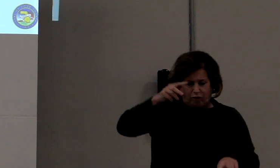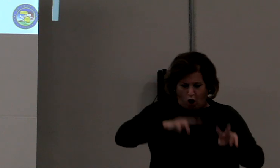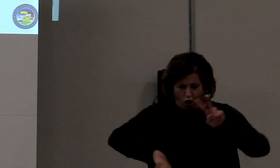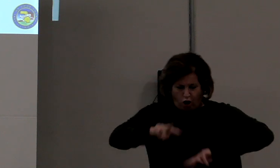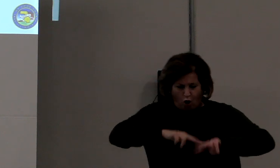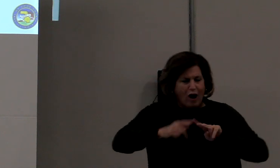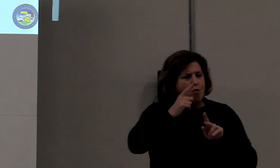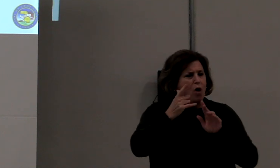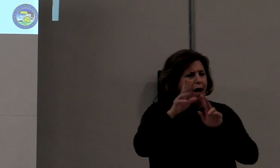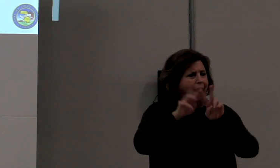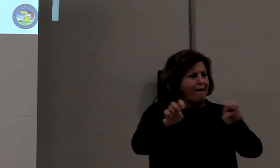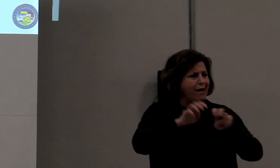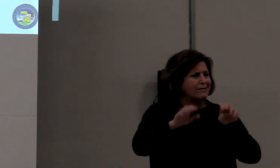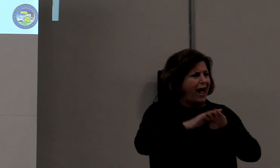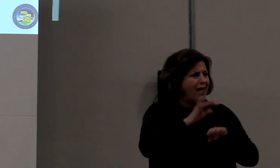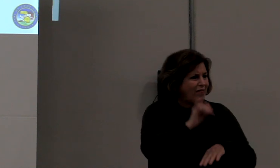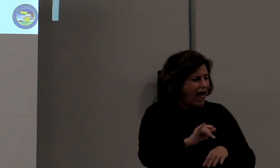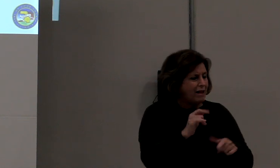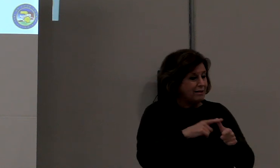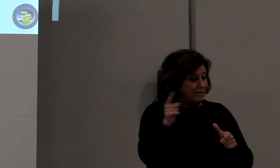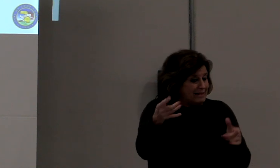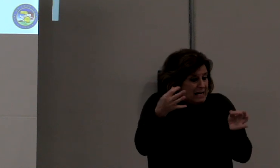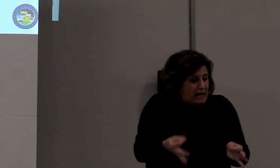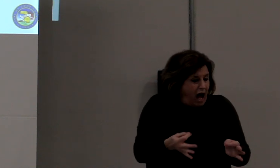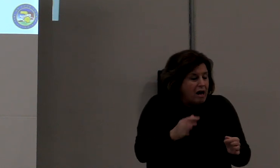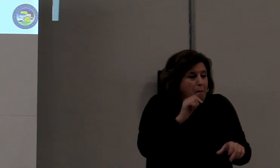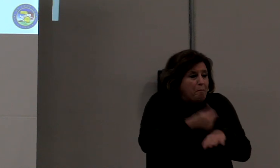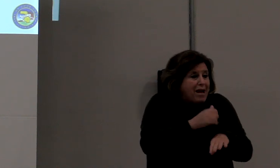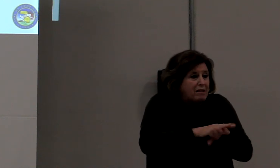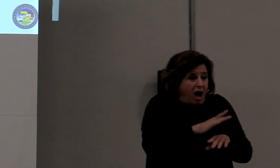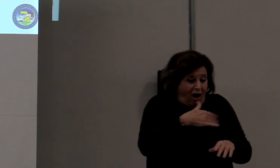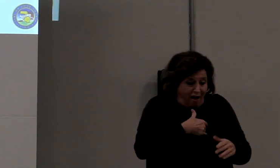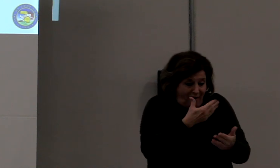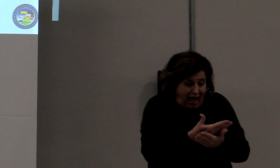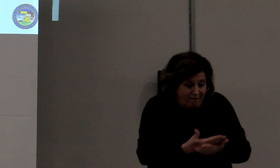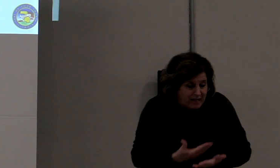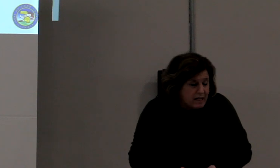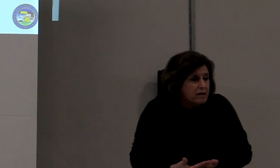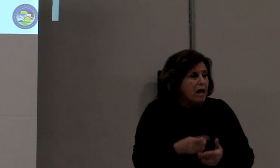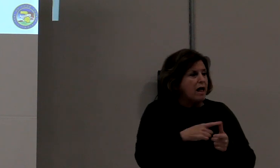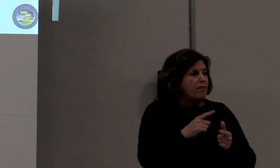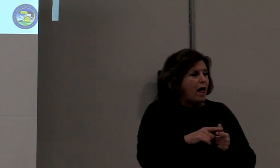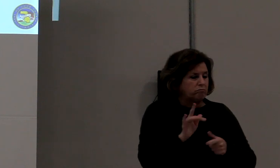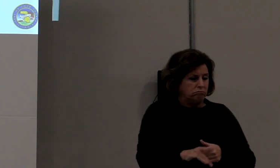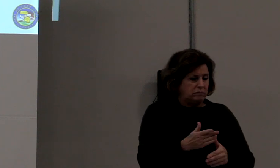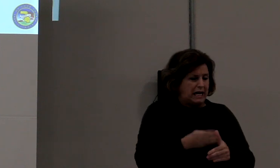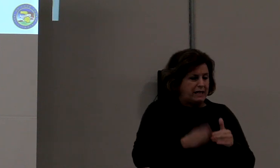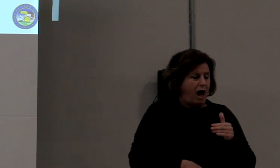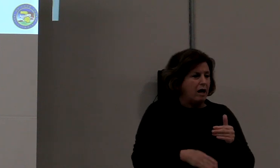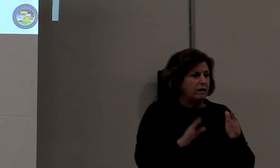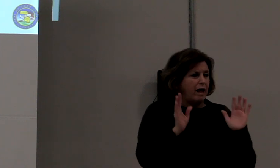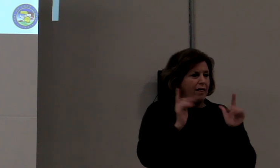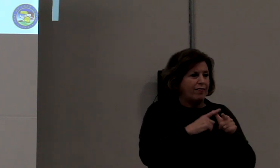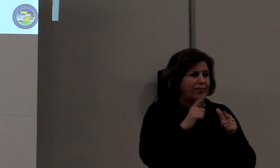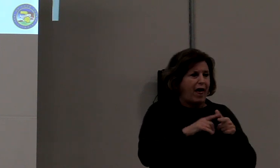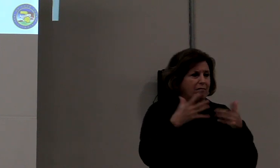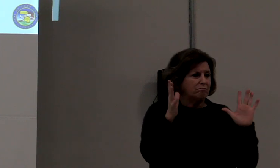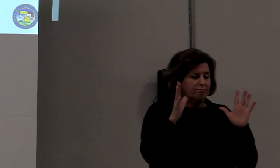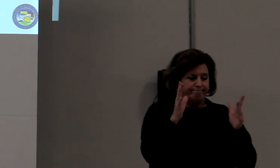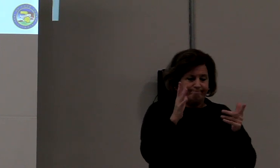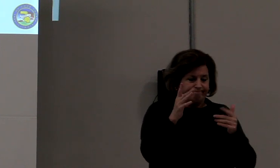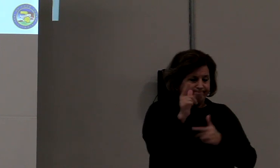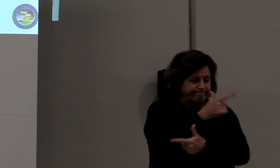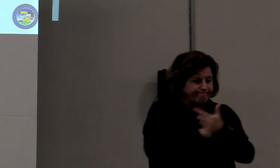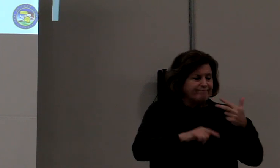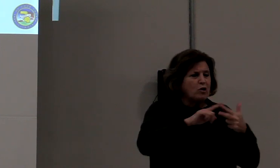it and run the analysis. They'll make a decision based on the evidence, and they'll hit done. And it's going to go then in a rotation to one of the